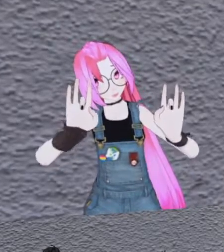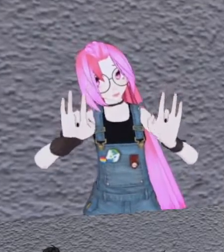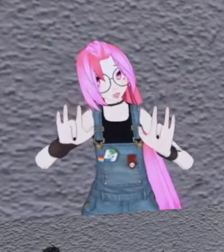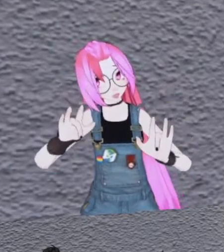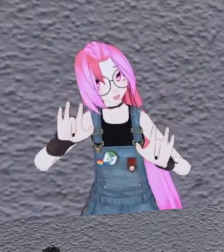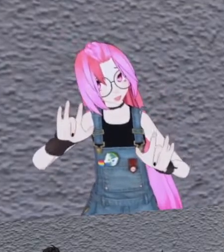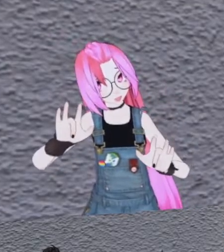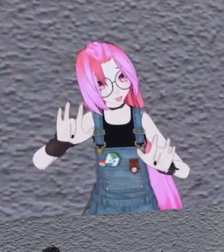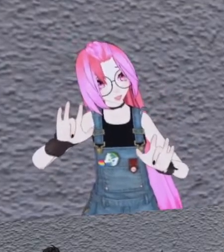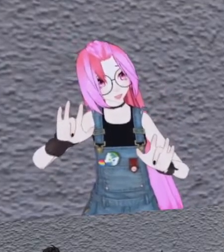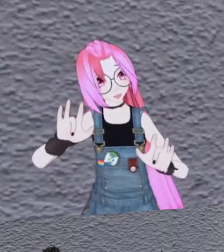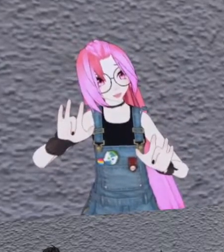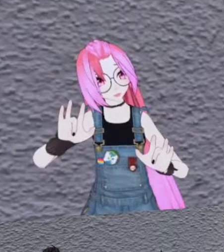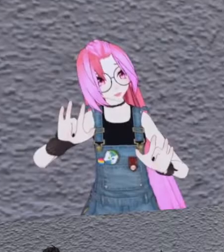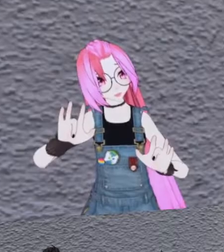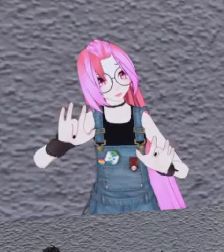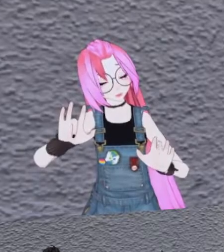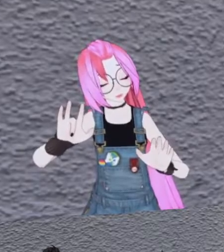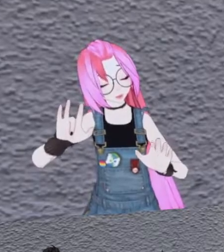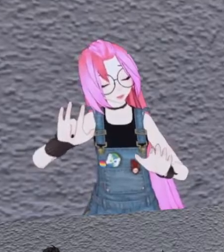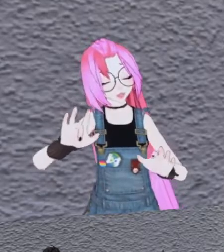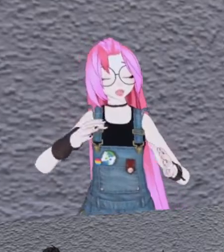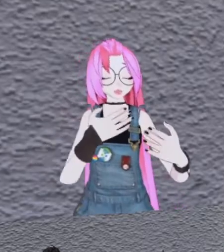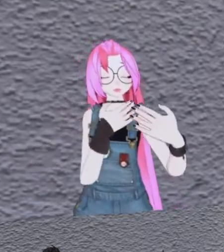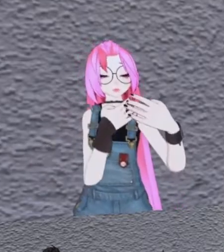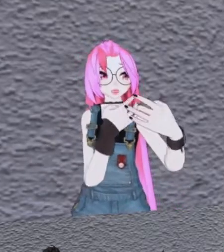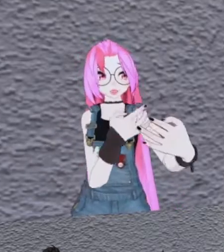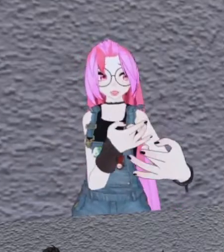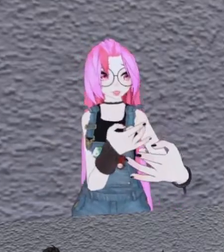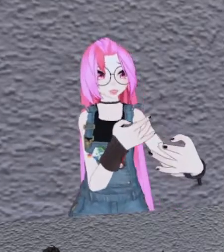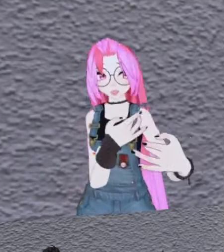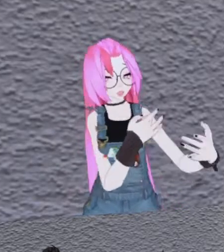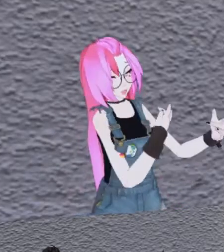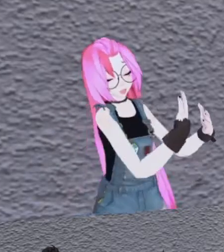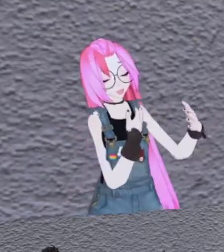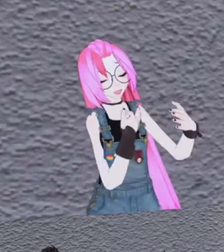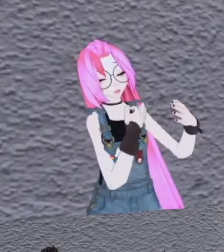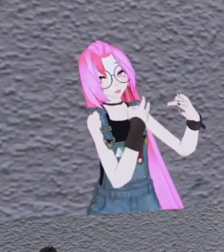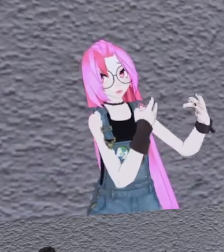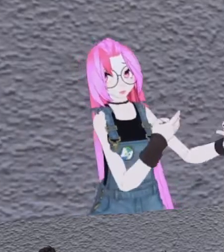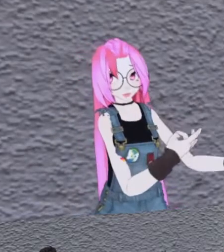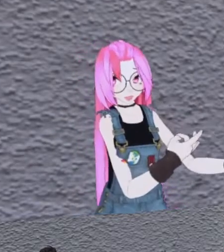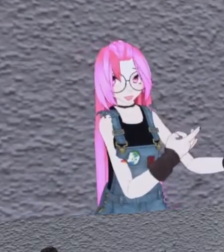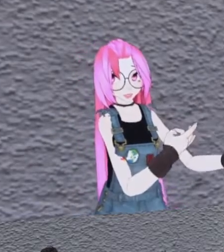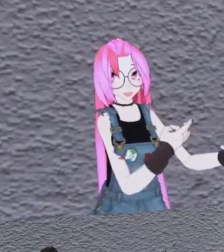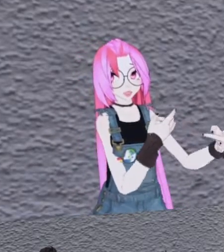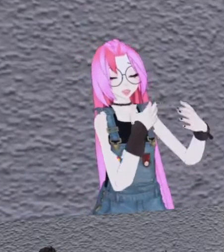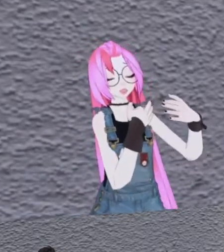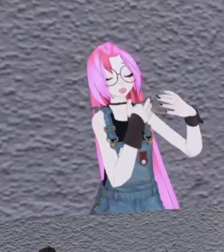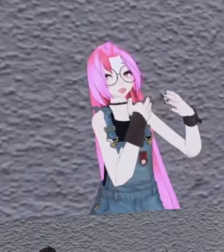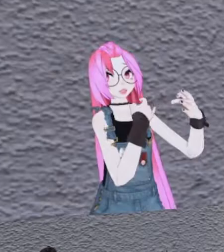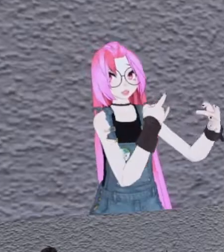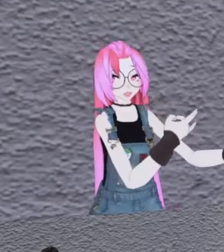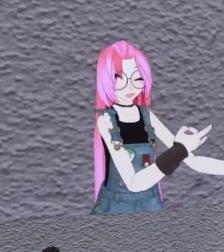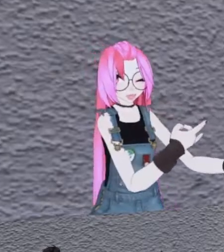Oh, gross stories? Oh, interesting. No. Interesting.